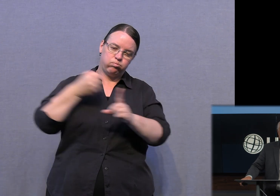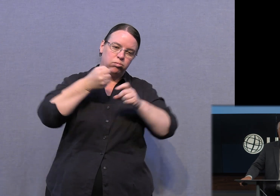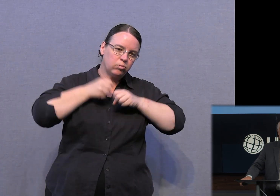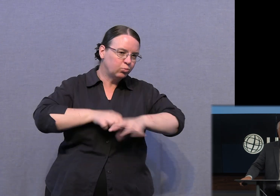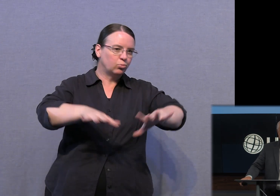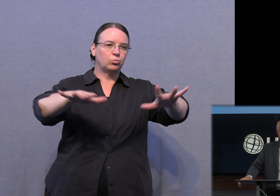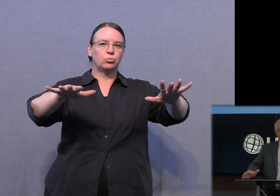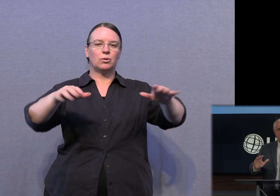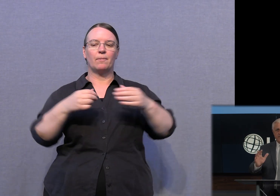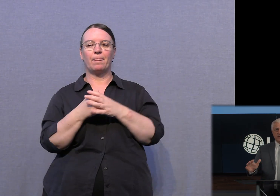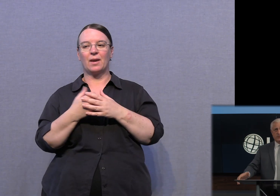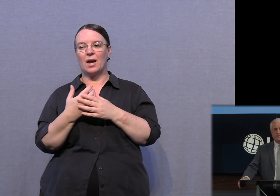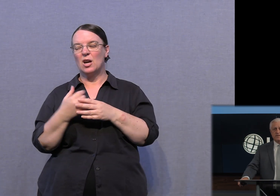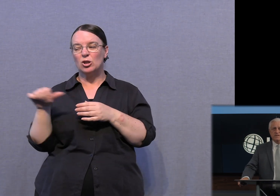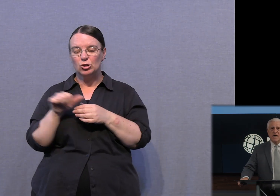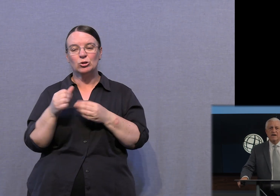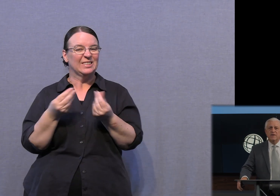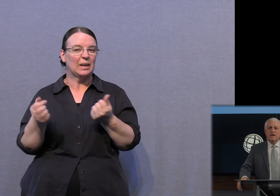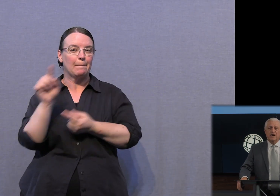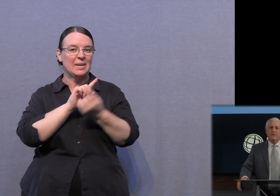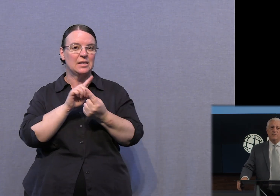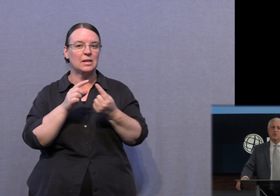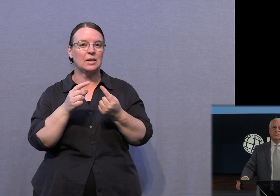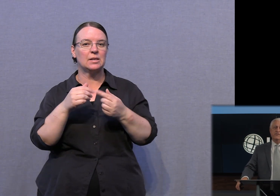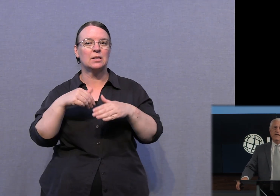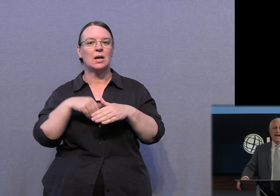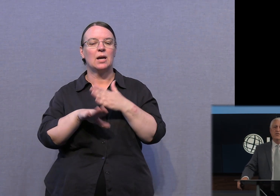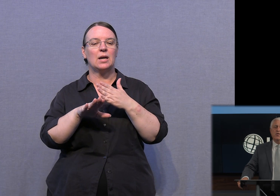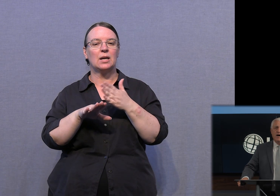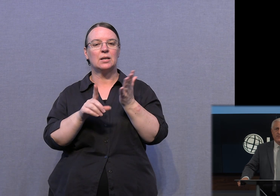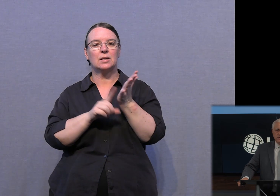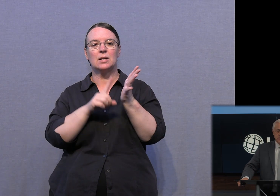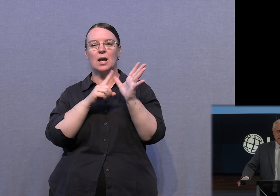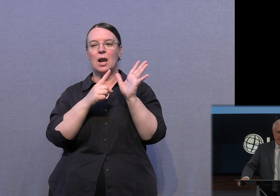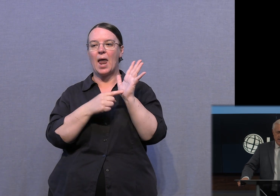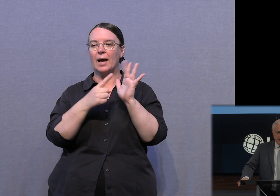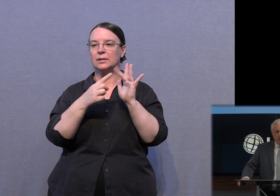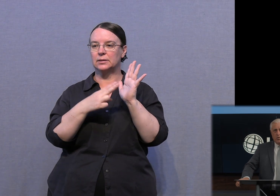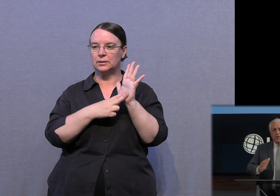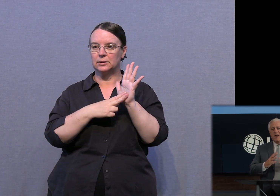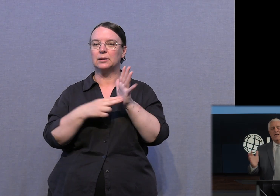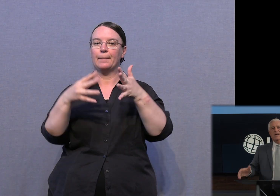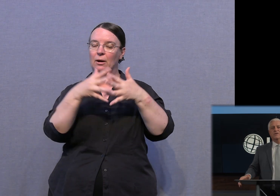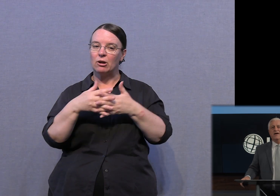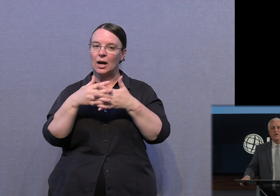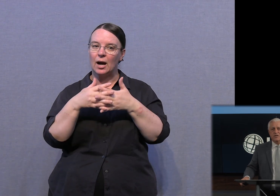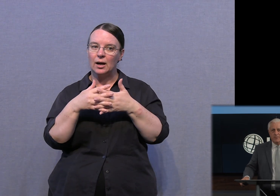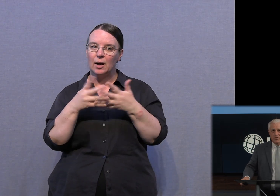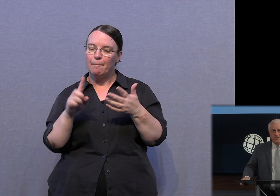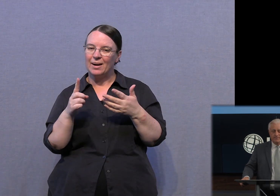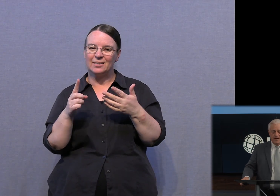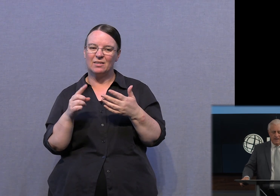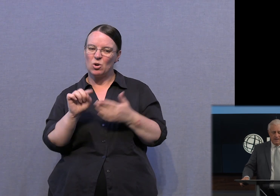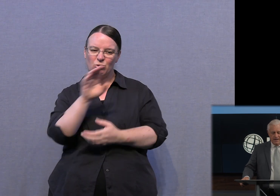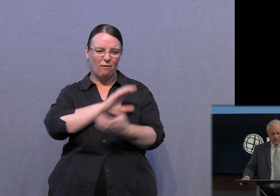America, particularly. The time of Easter is the time of most of the annual conferences. And so we were not able to have those in